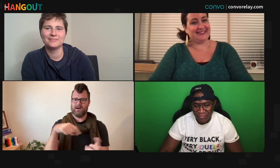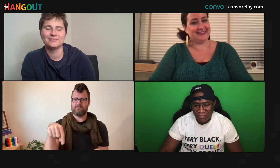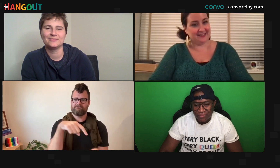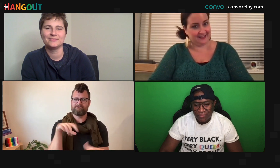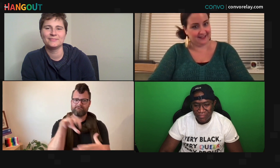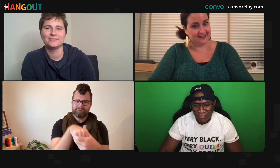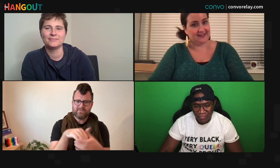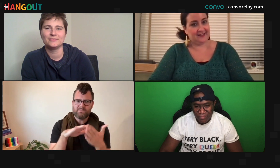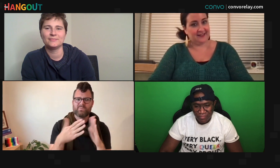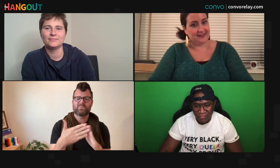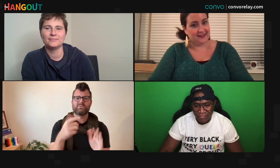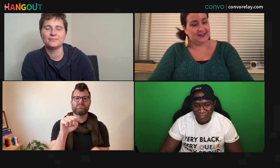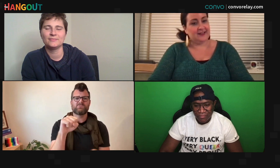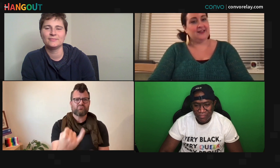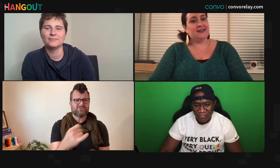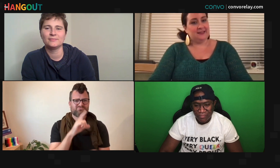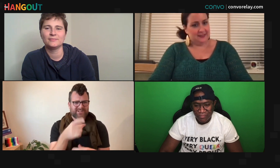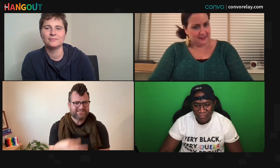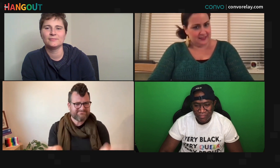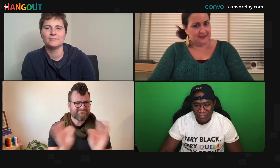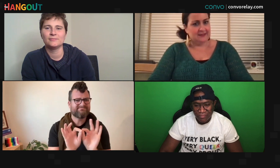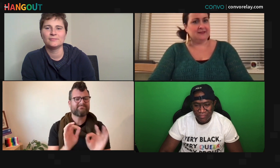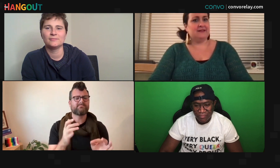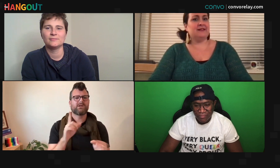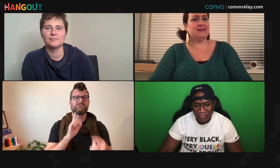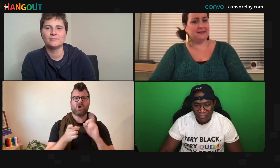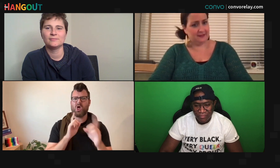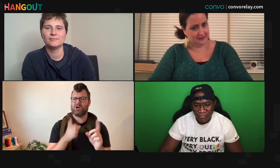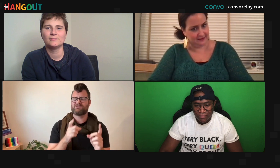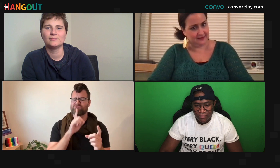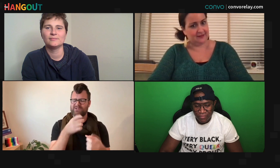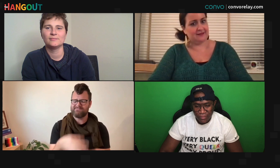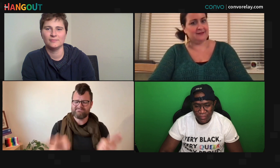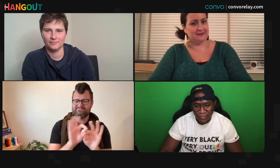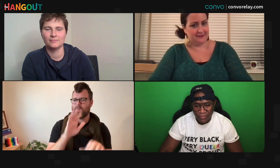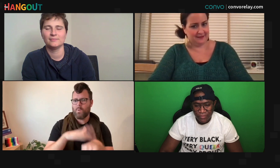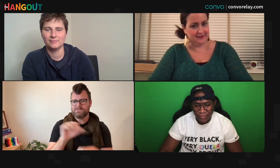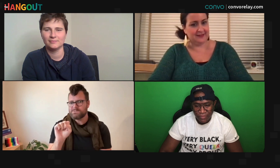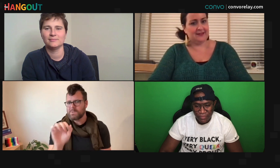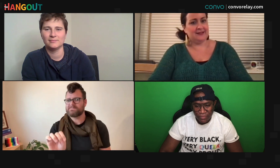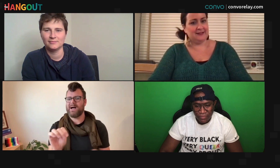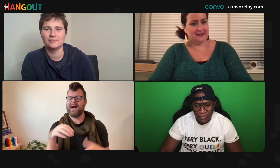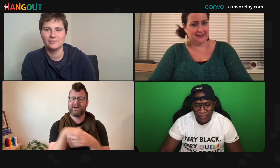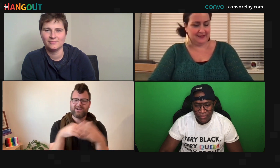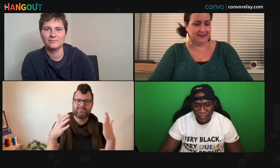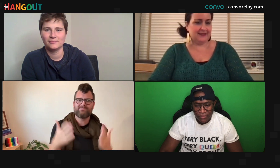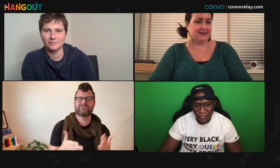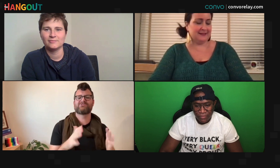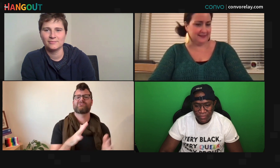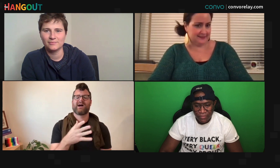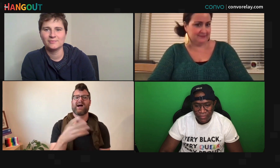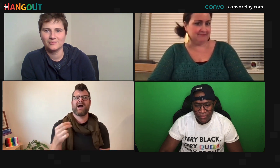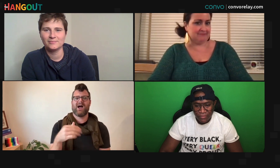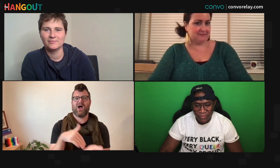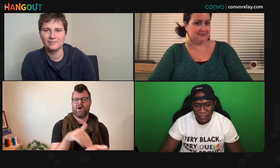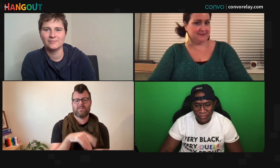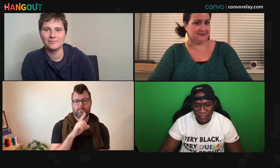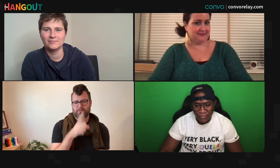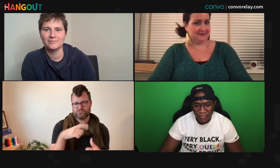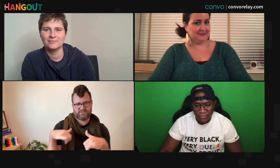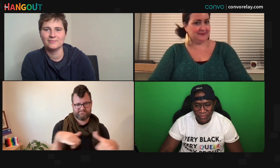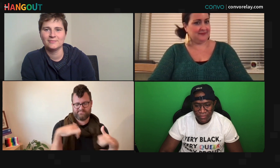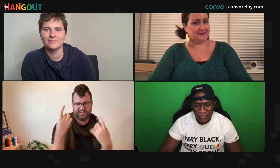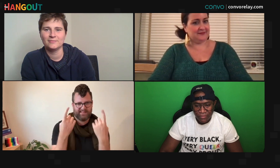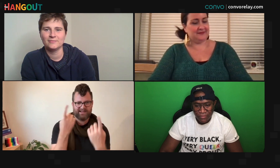completely agree with acknowledging that all of us are in the community, and it's so important to engage in